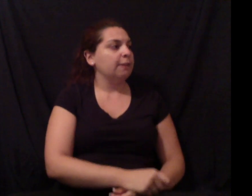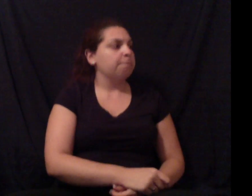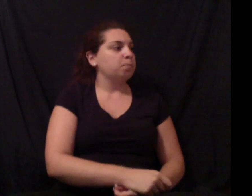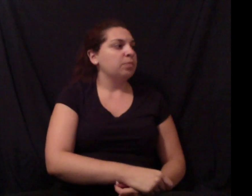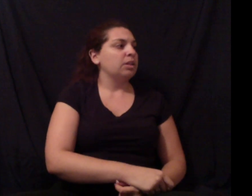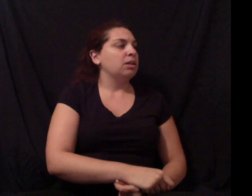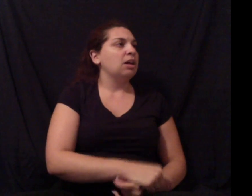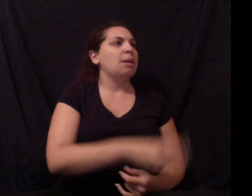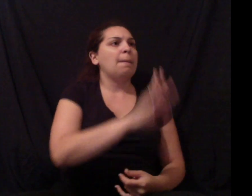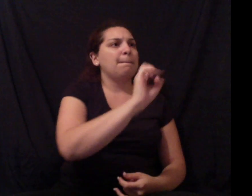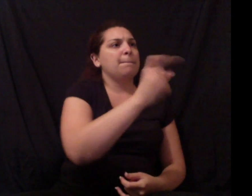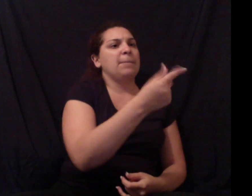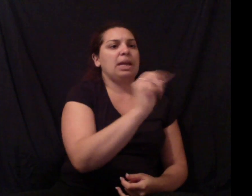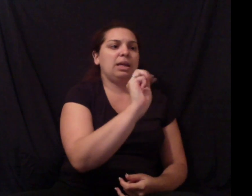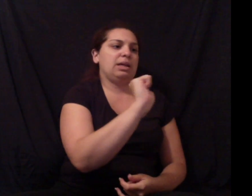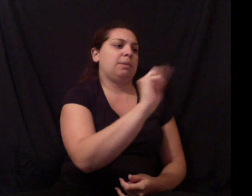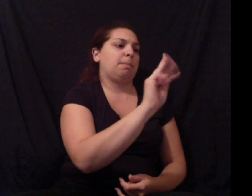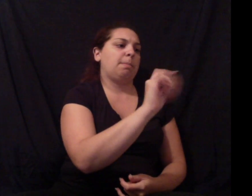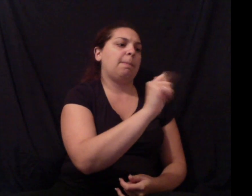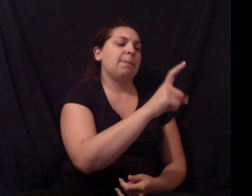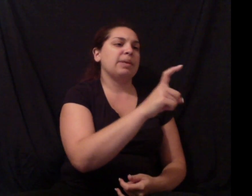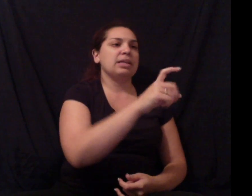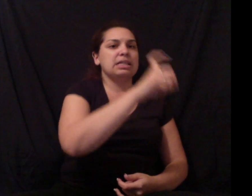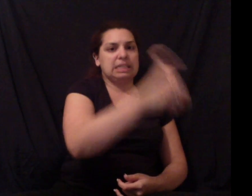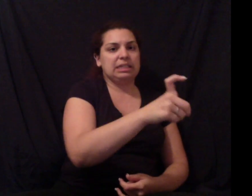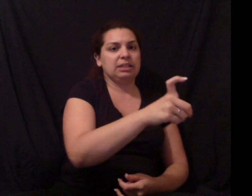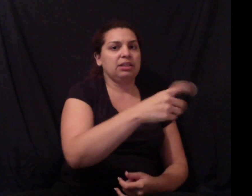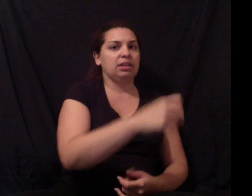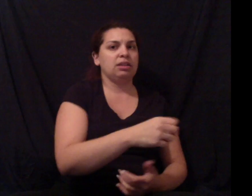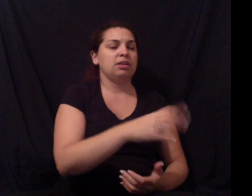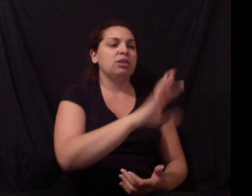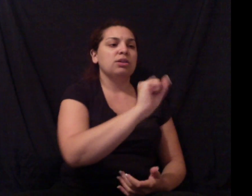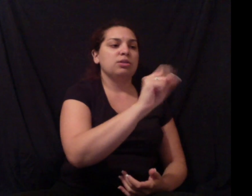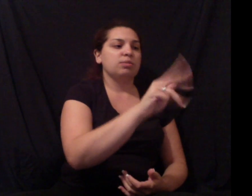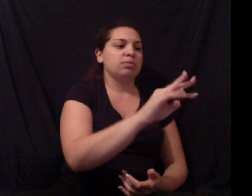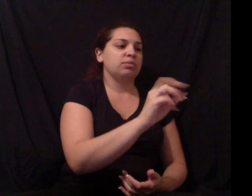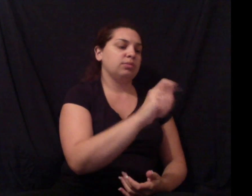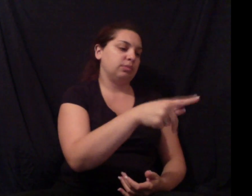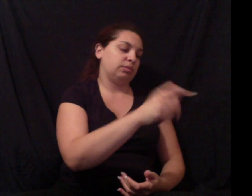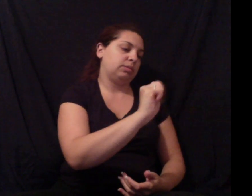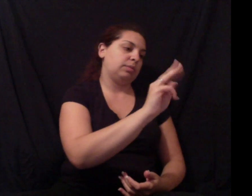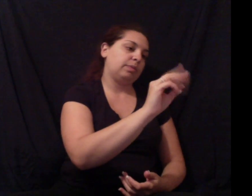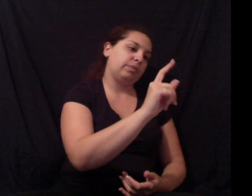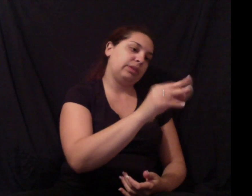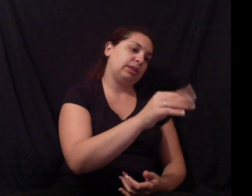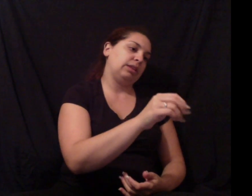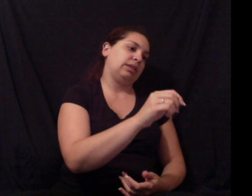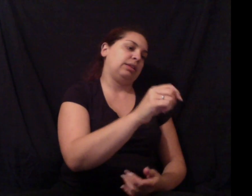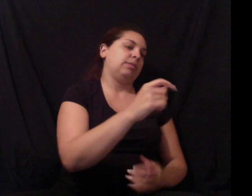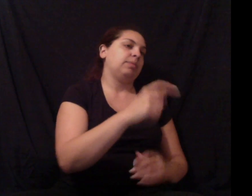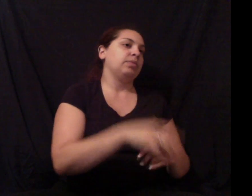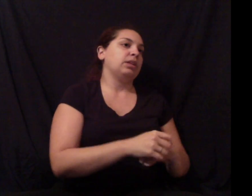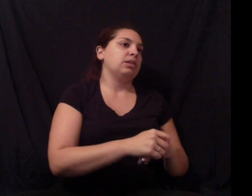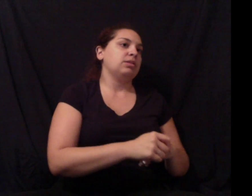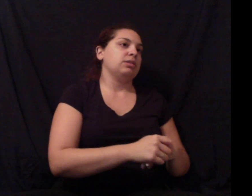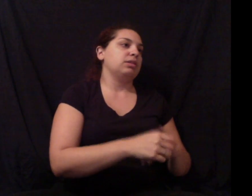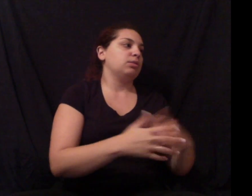posted the Mega Man X Spark Mandrill theme, and I was extremely proud of like how that turned out. I had